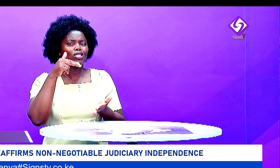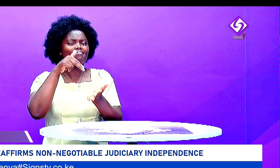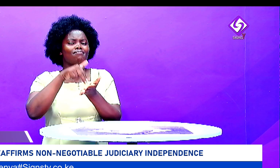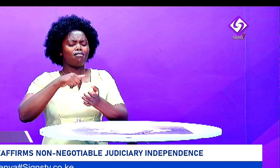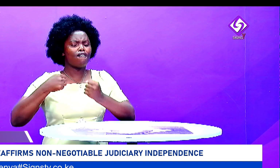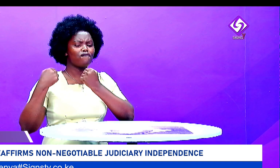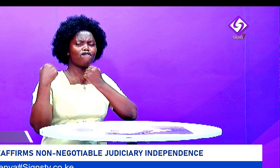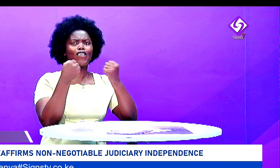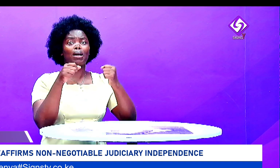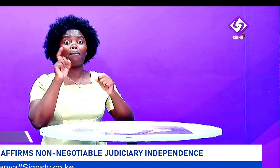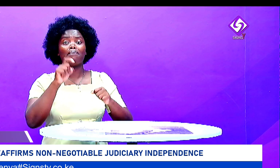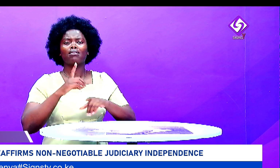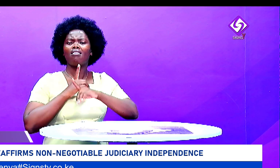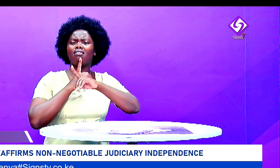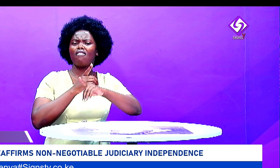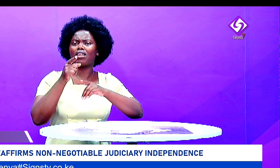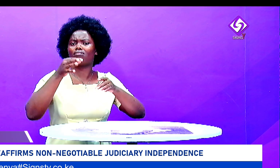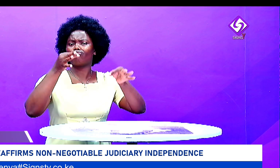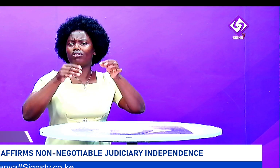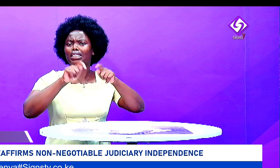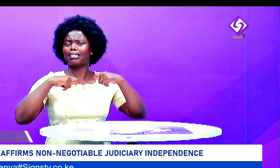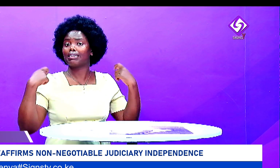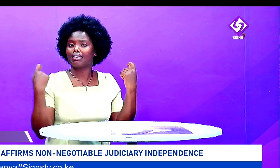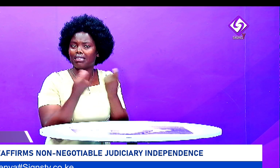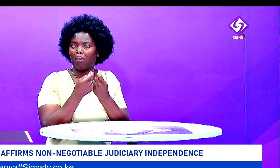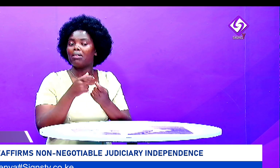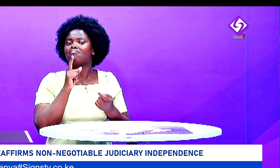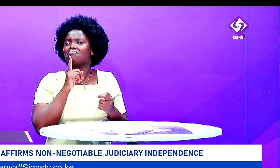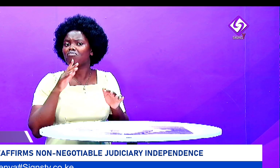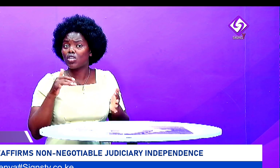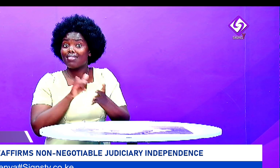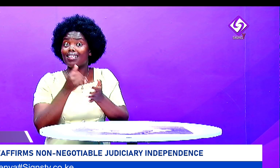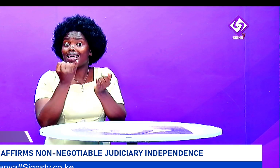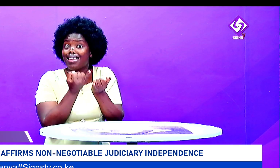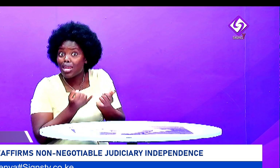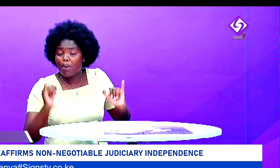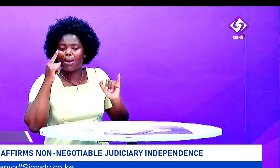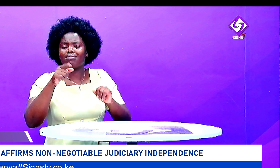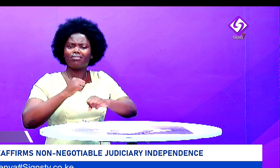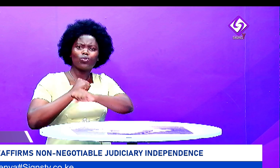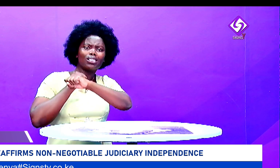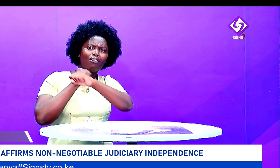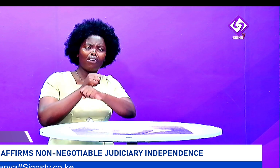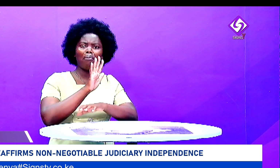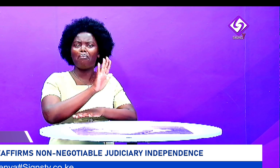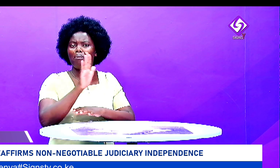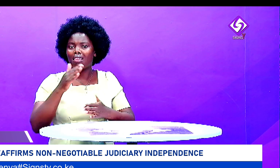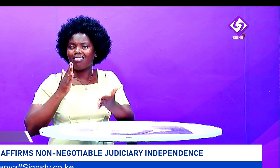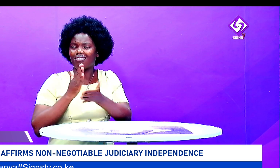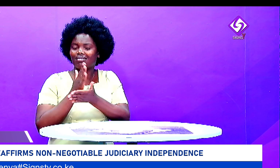to stand firm in defending the judiciary, adding that its independence is a safeguard for